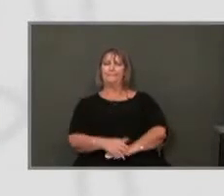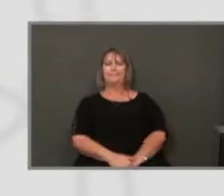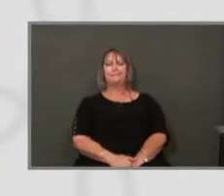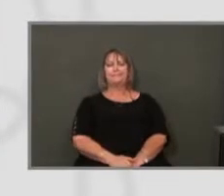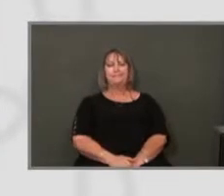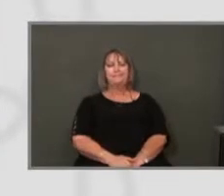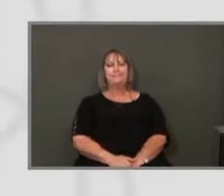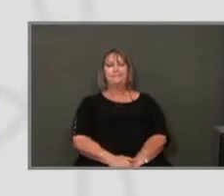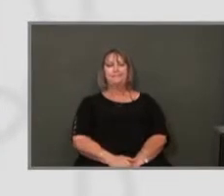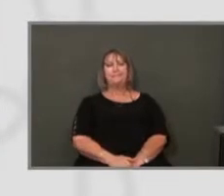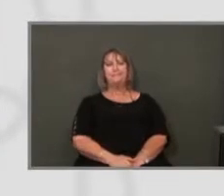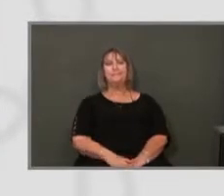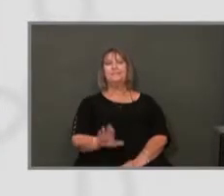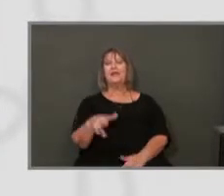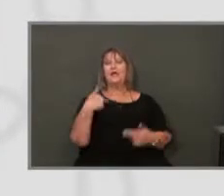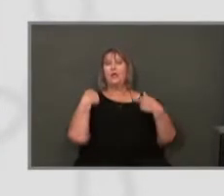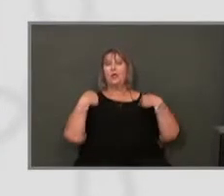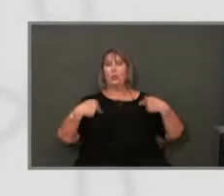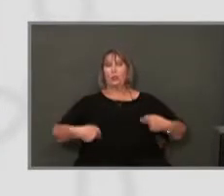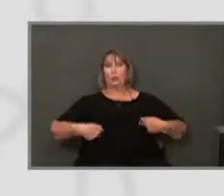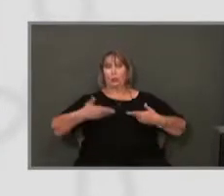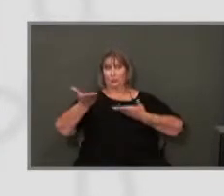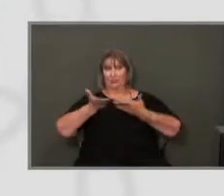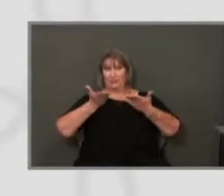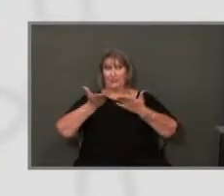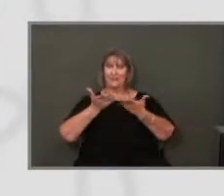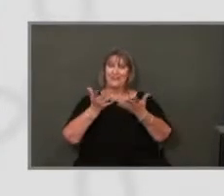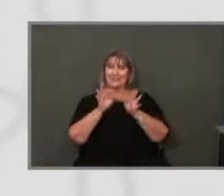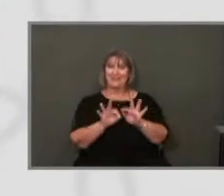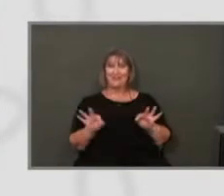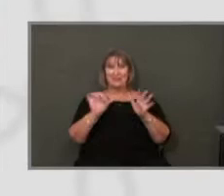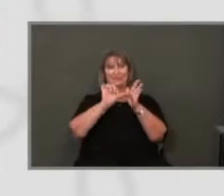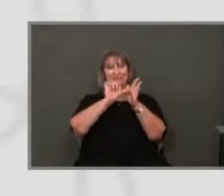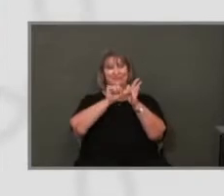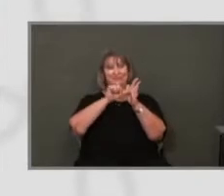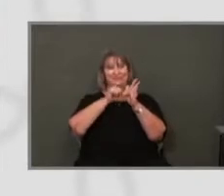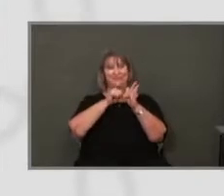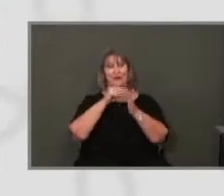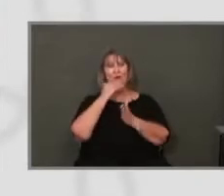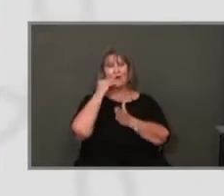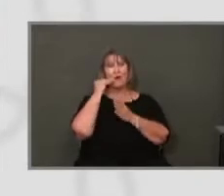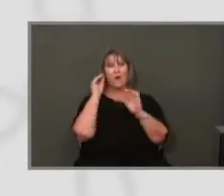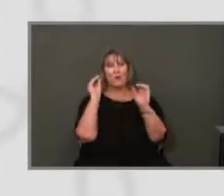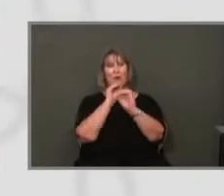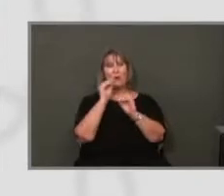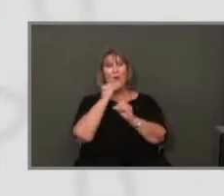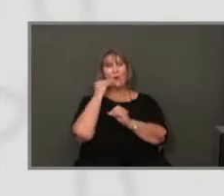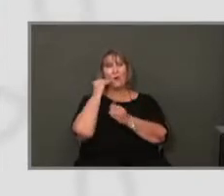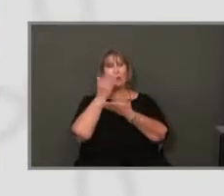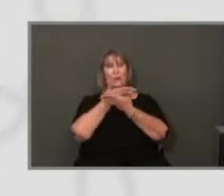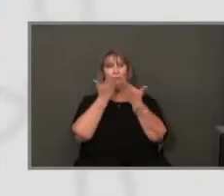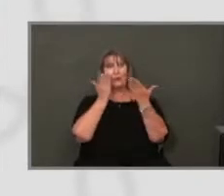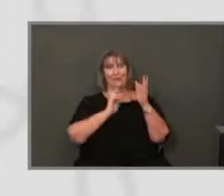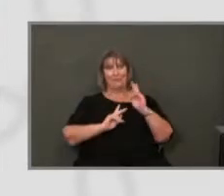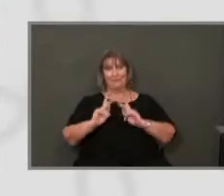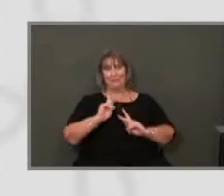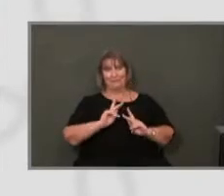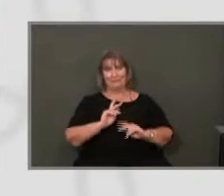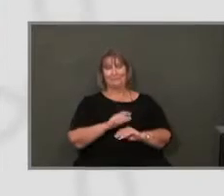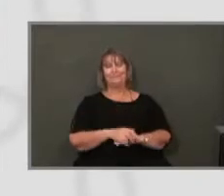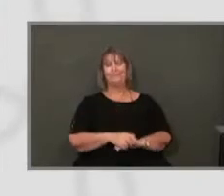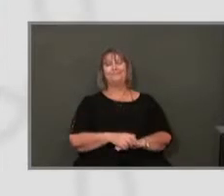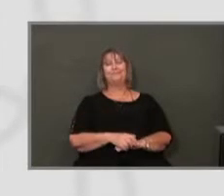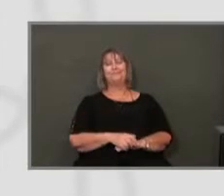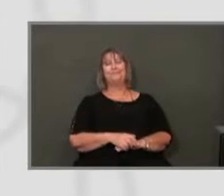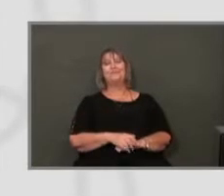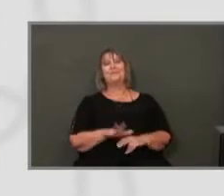You know, in terms of human services, I think the highlight here is homelessness. And I'm certain that some of you may have questions about this. But